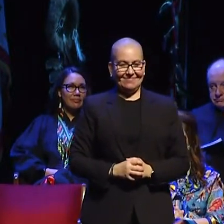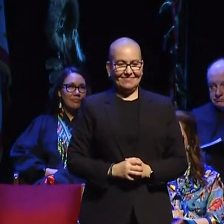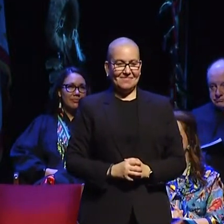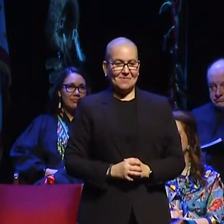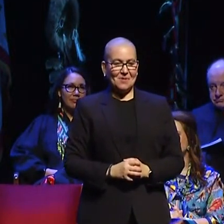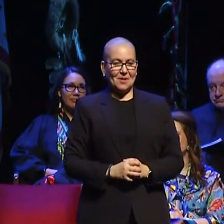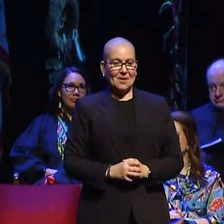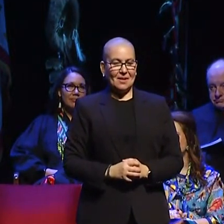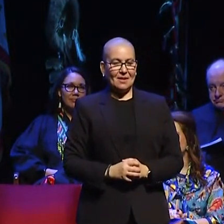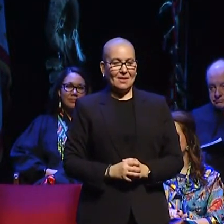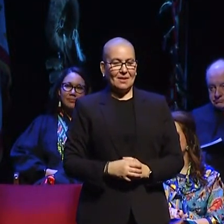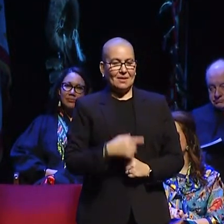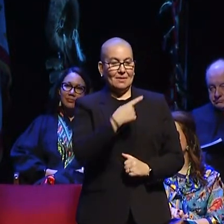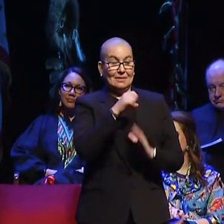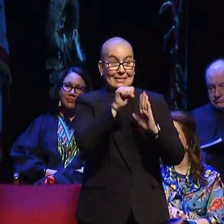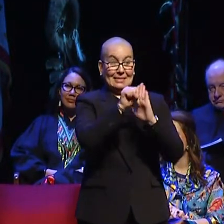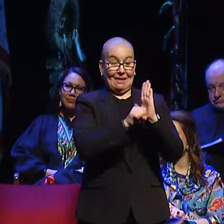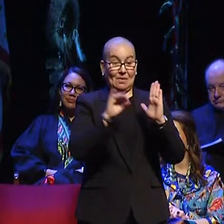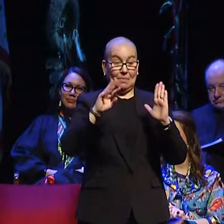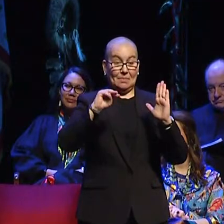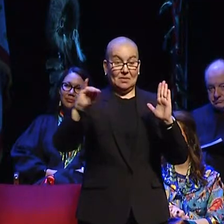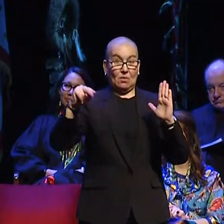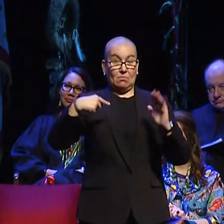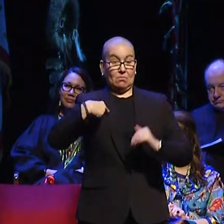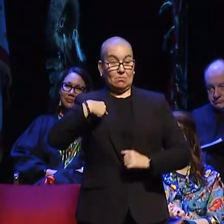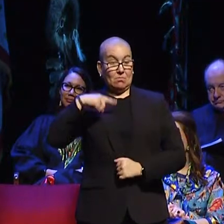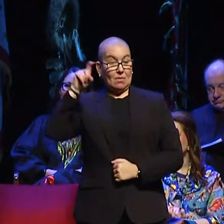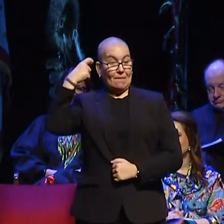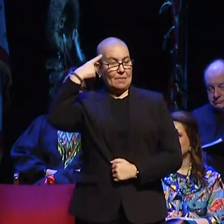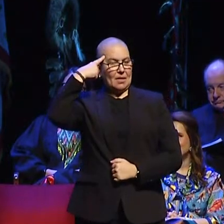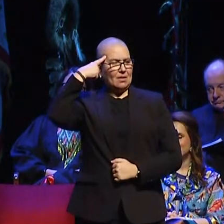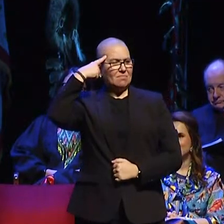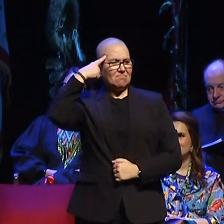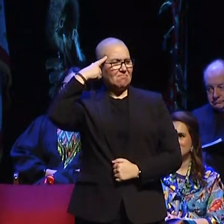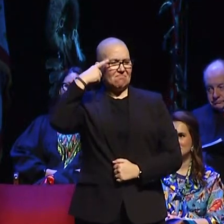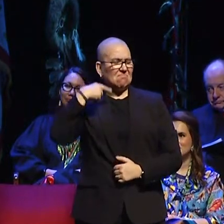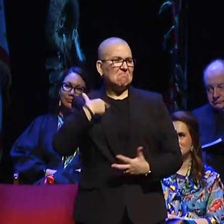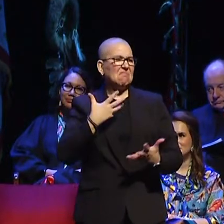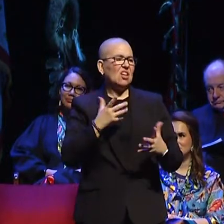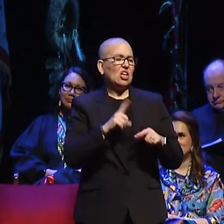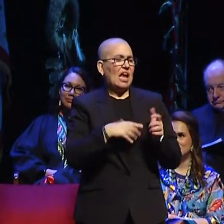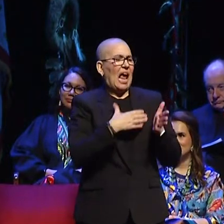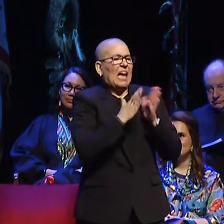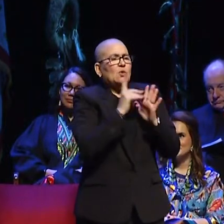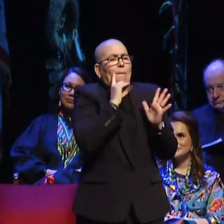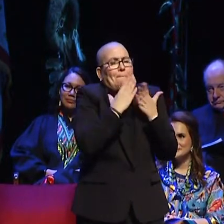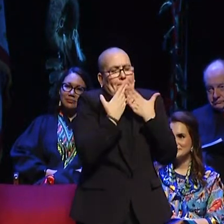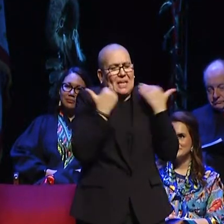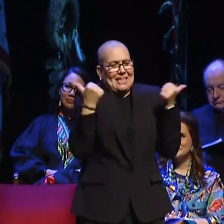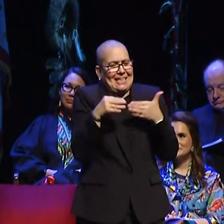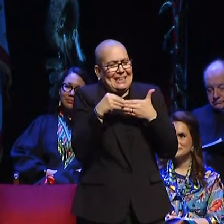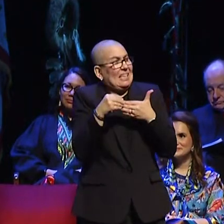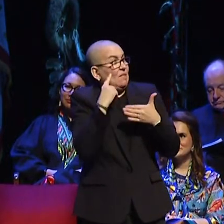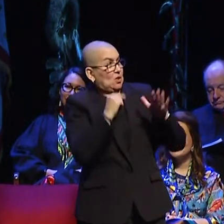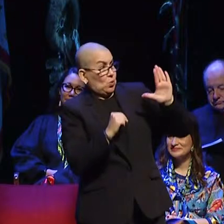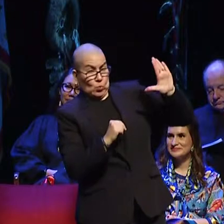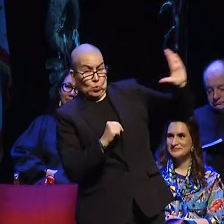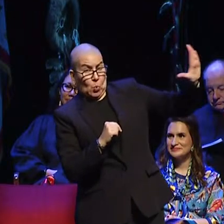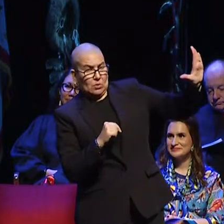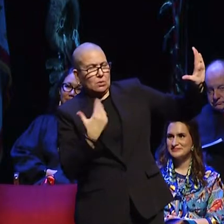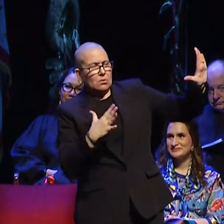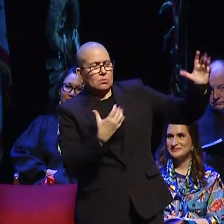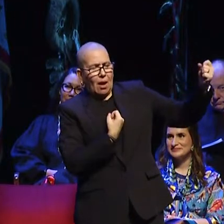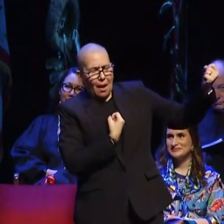The state of Minnesota and I as governor could not have asked for a better leader over the last 4 years. Your compassionate,